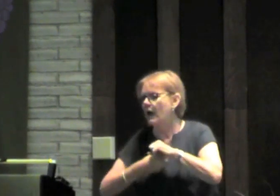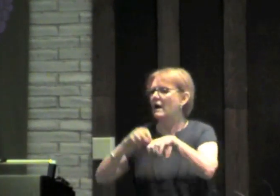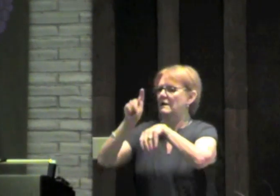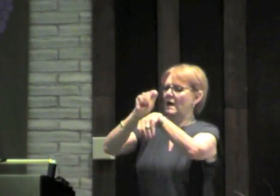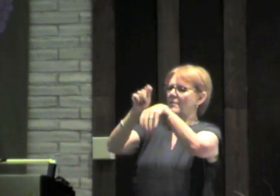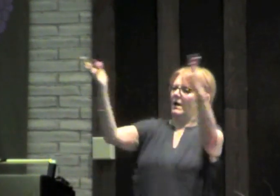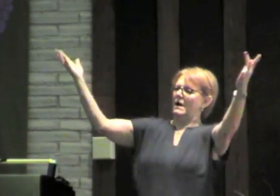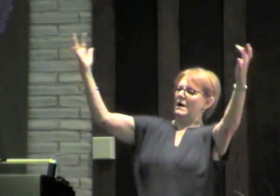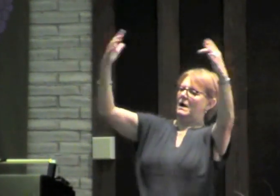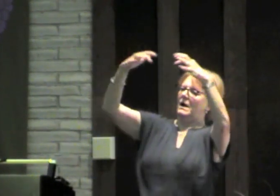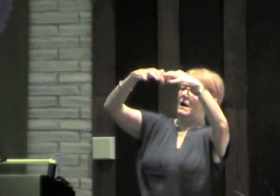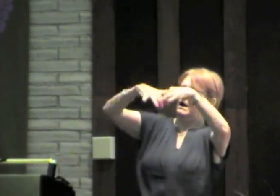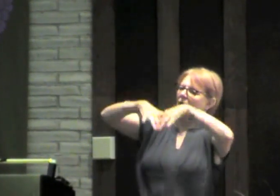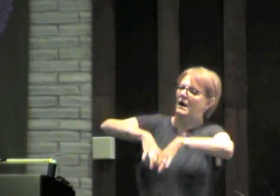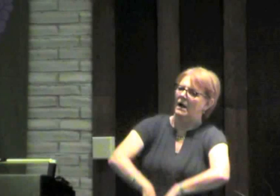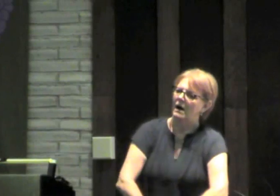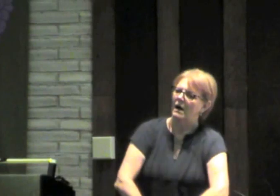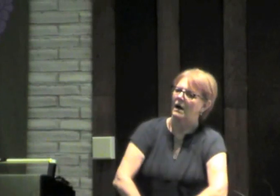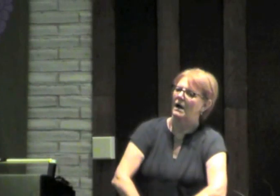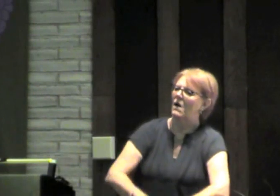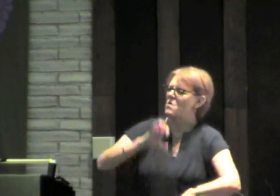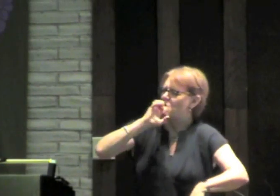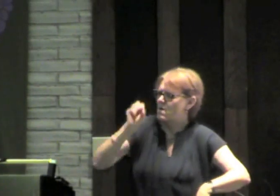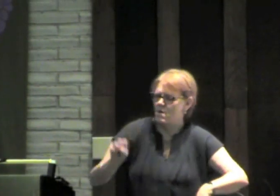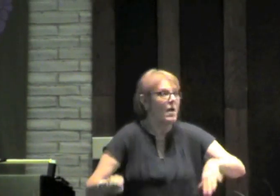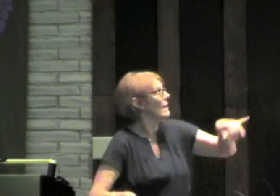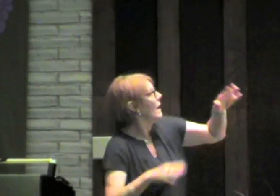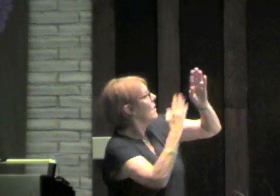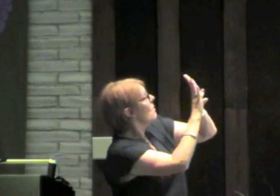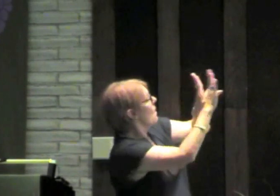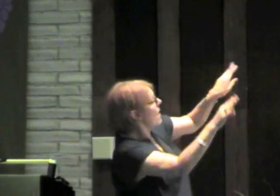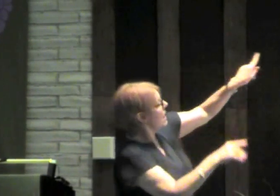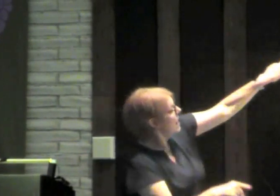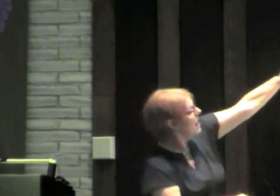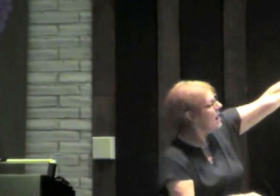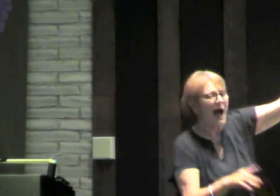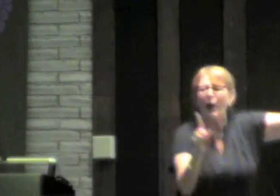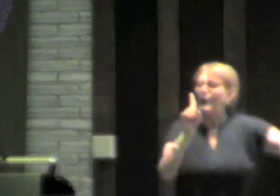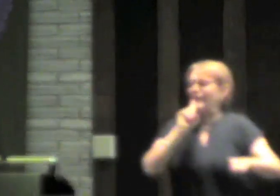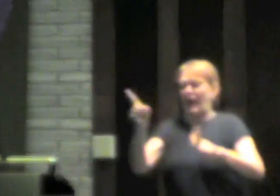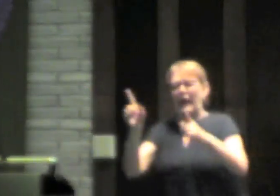It's where people would go in grief after the temple was destroyed. And this is a part